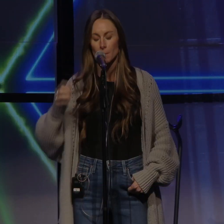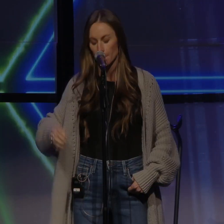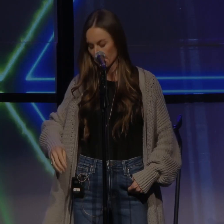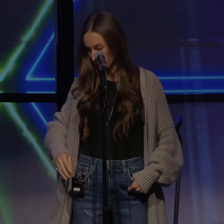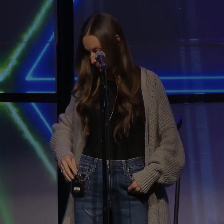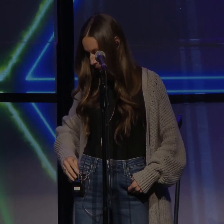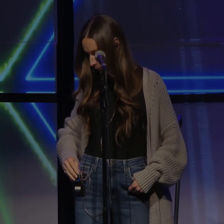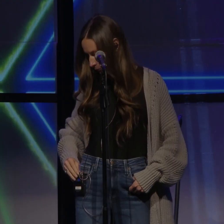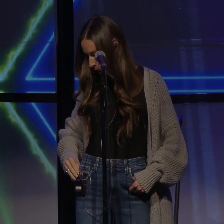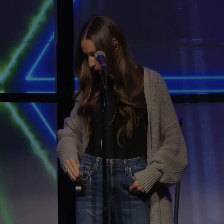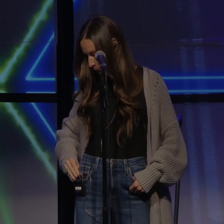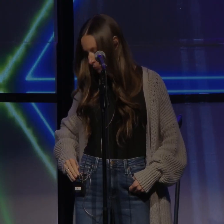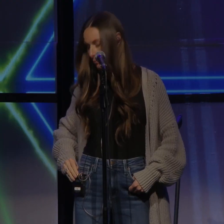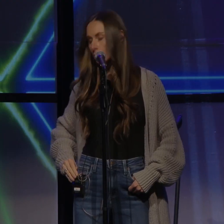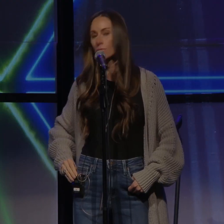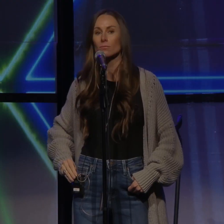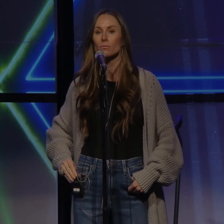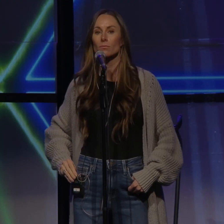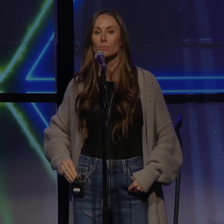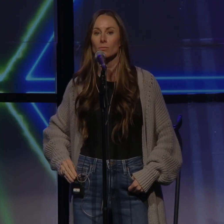again.